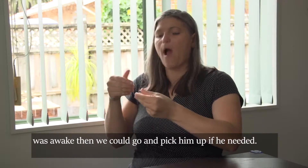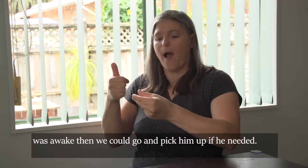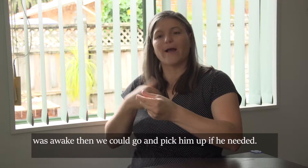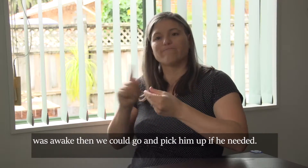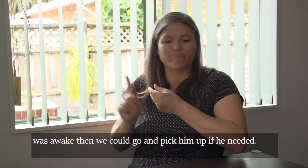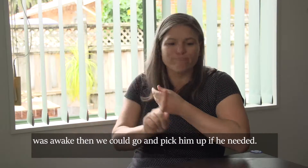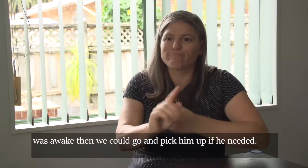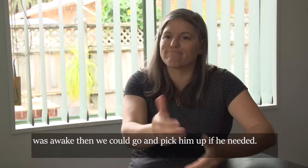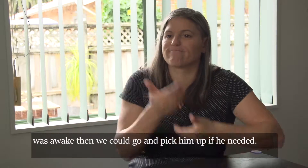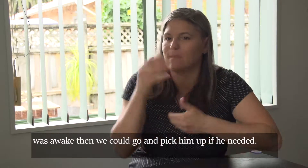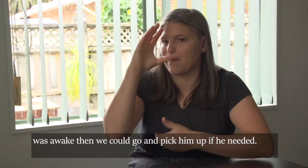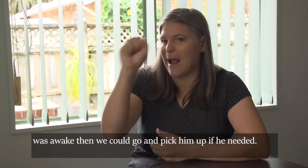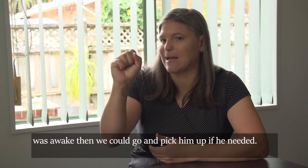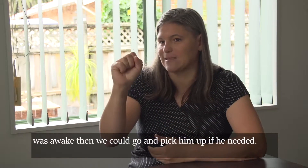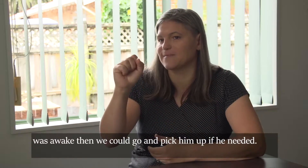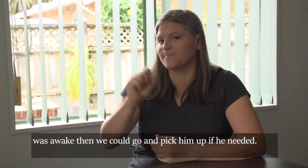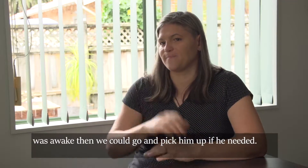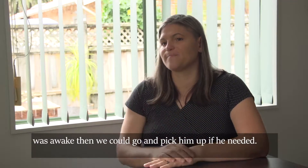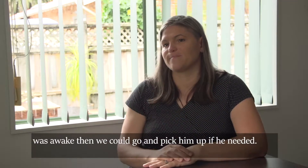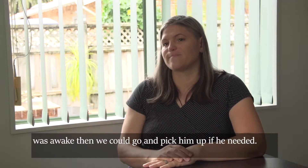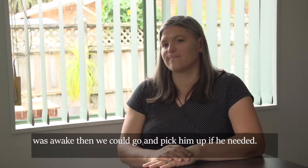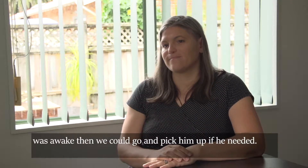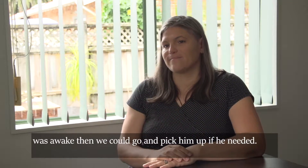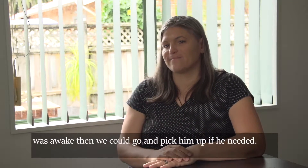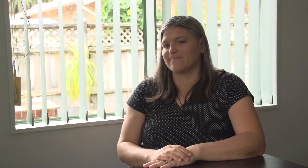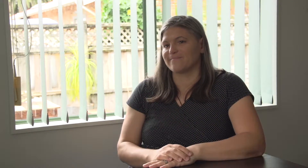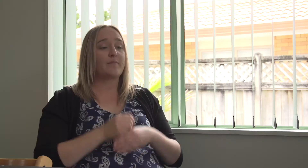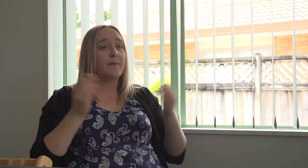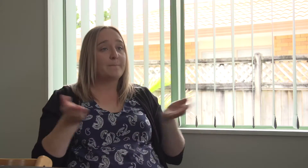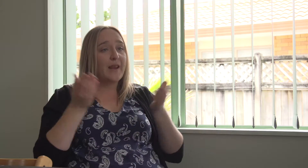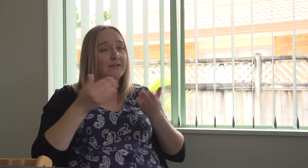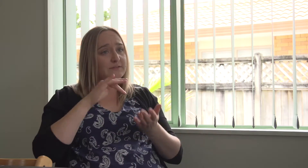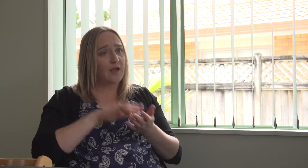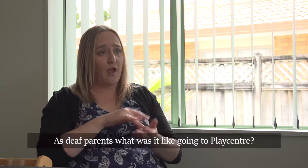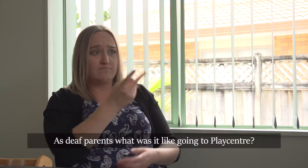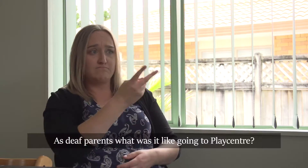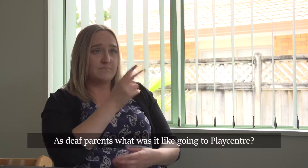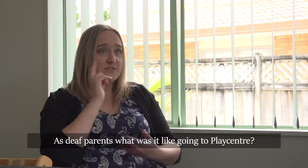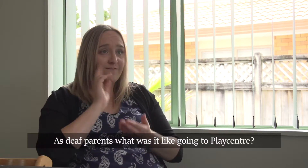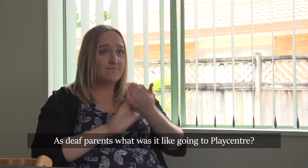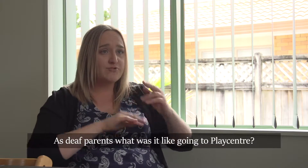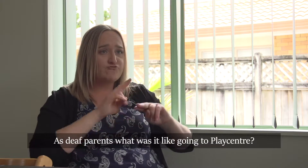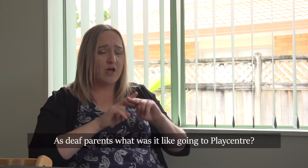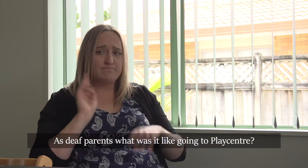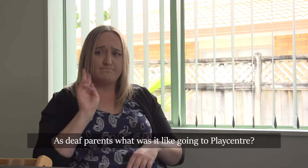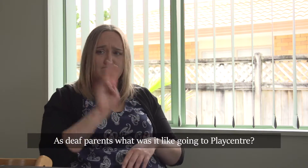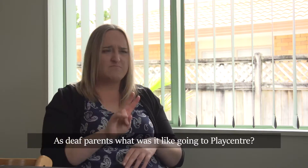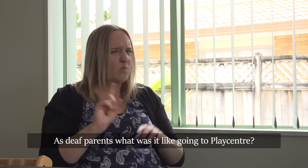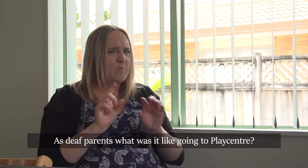awake, then we could go and pick him up if he needed. As deaf parents, what was it like going to Play